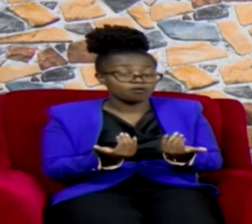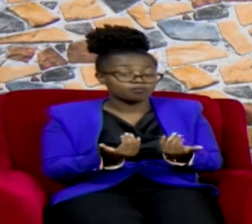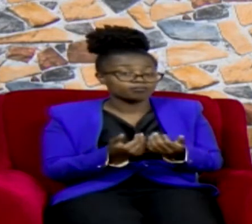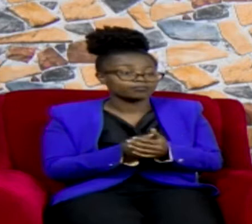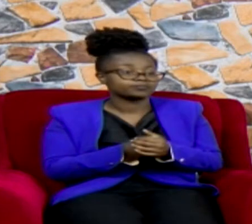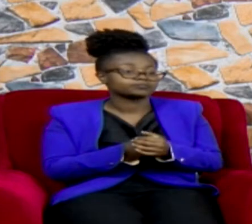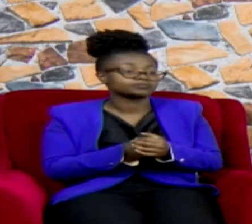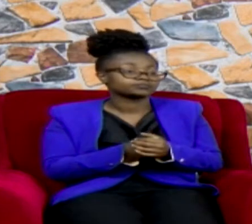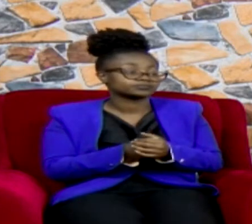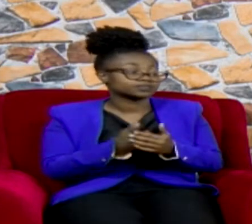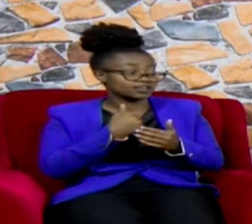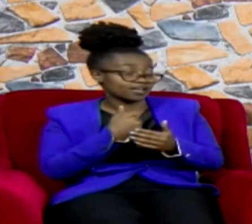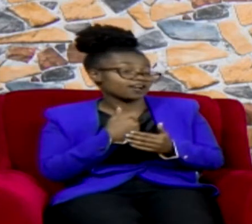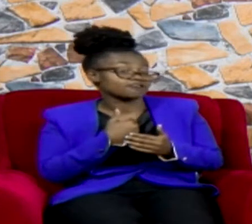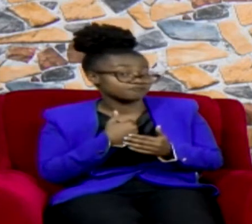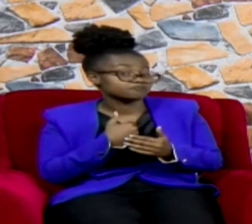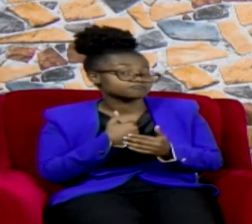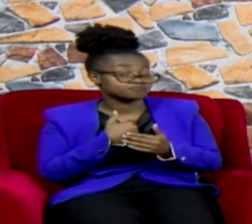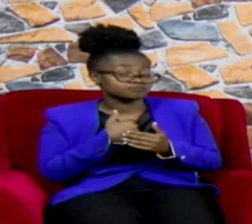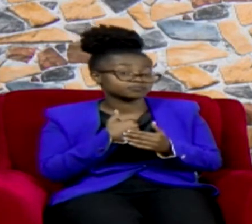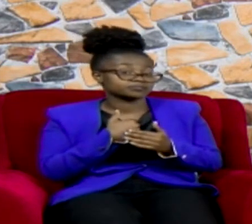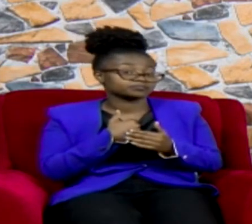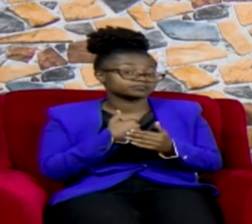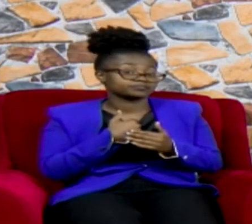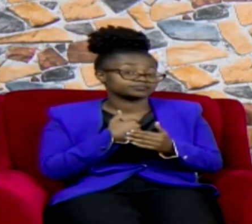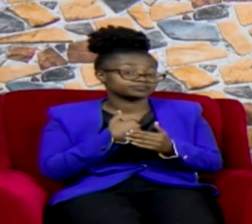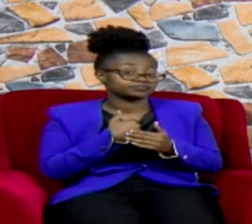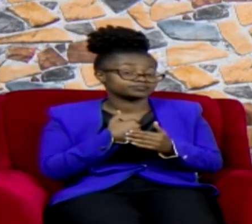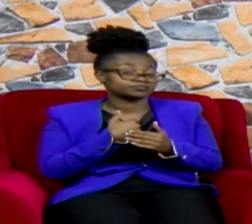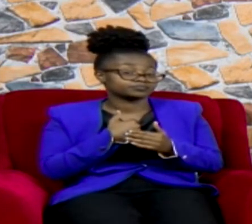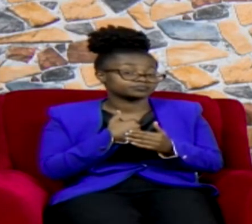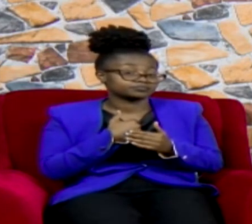Yeah. Good. I can have a demonstration here.